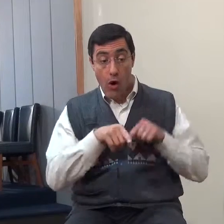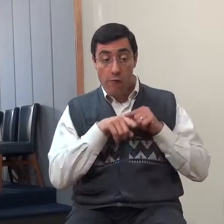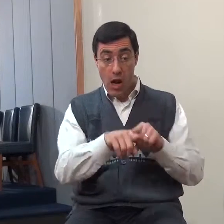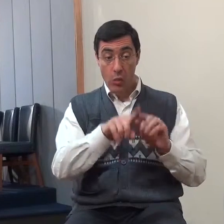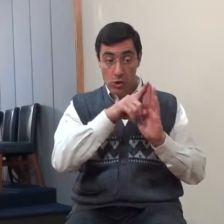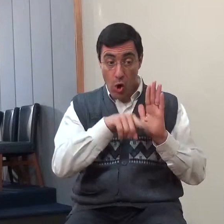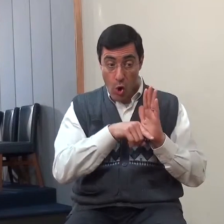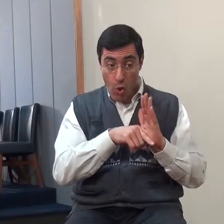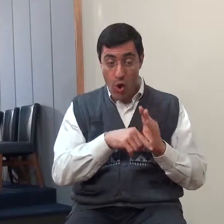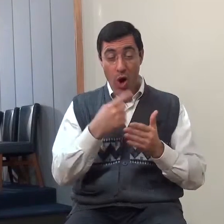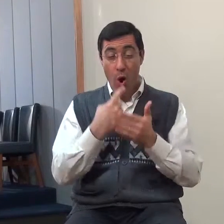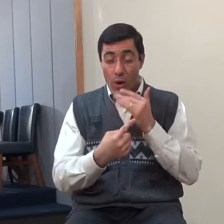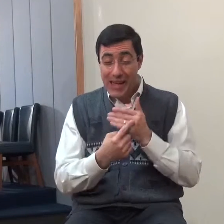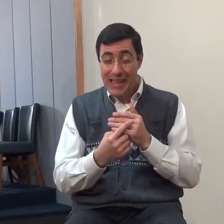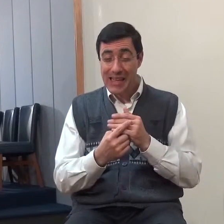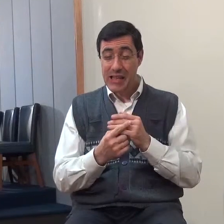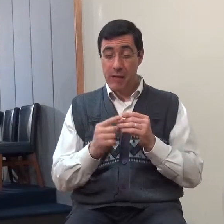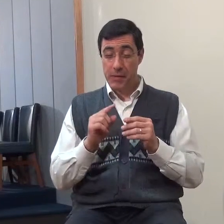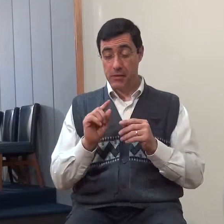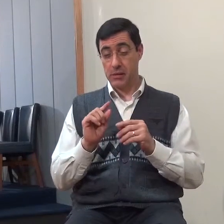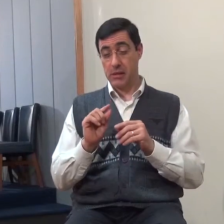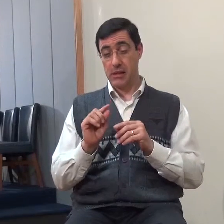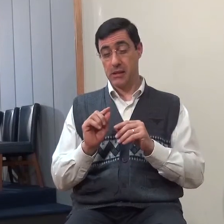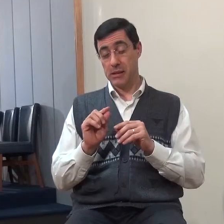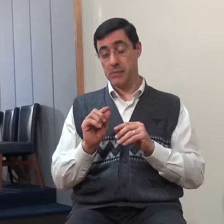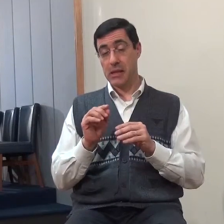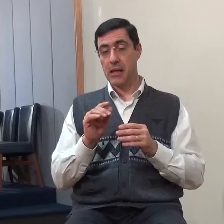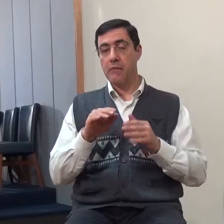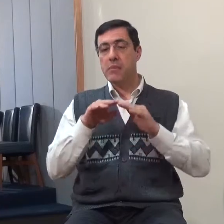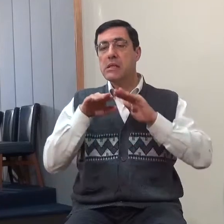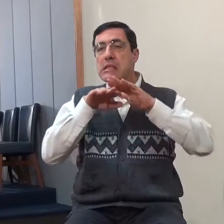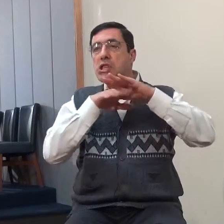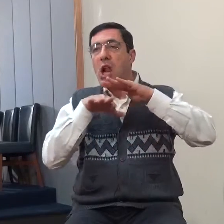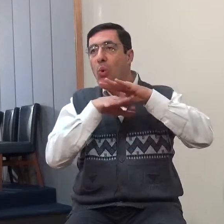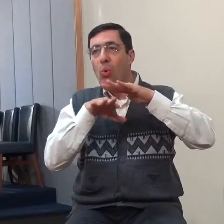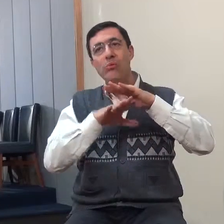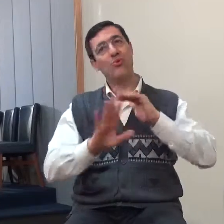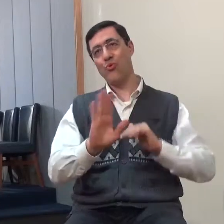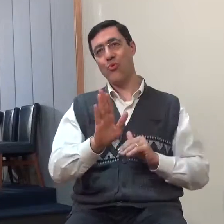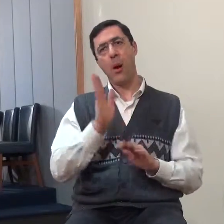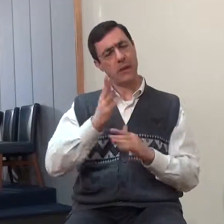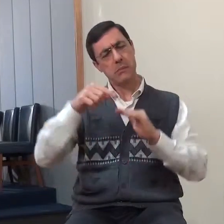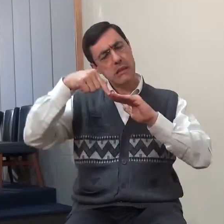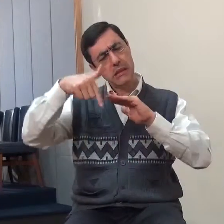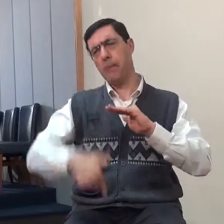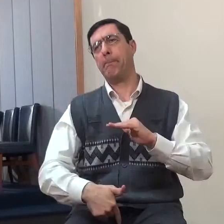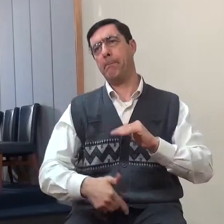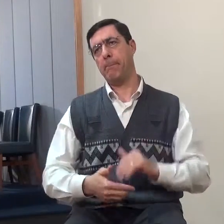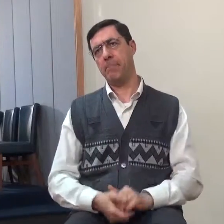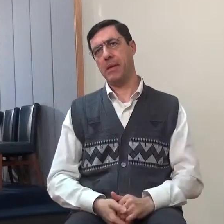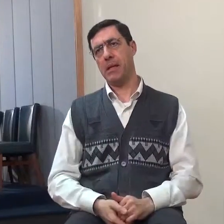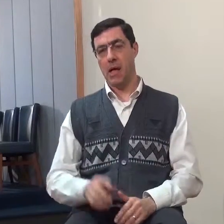manifestation of any family of sins. And so murder is the only sin in the murder